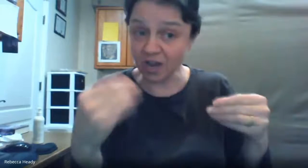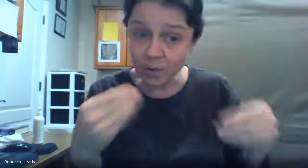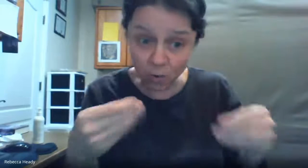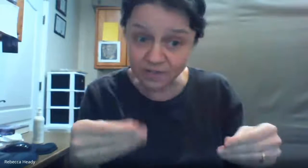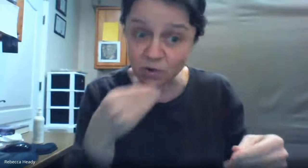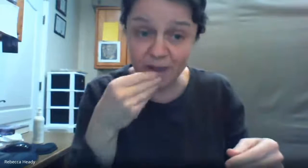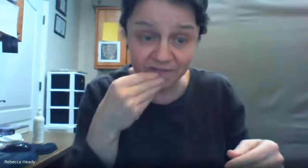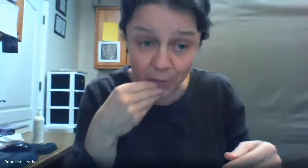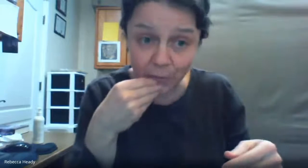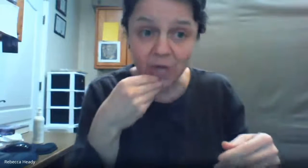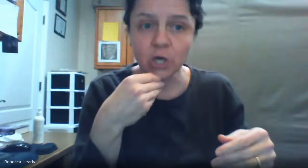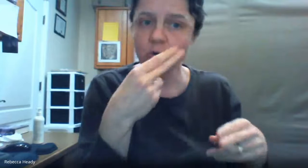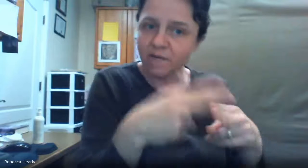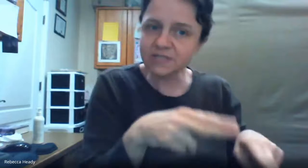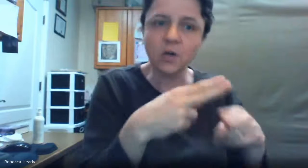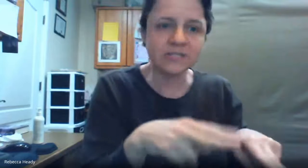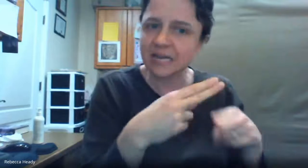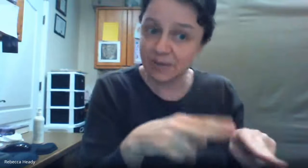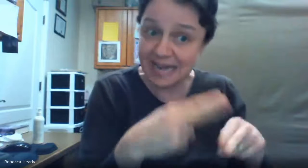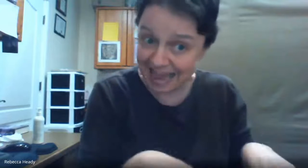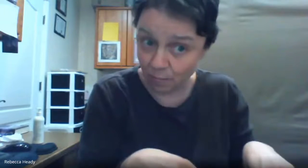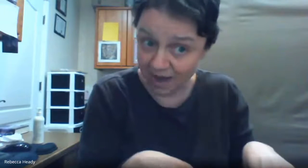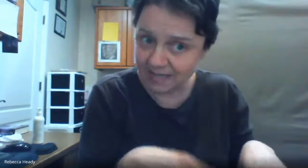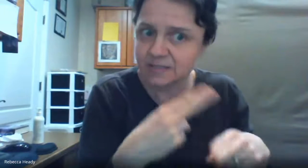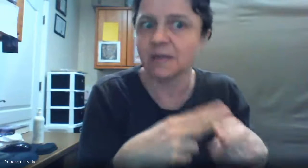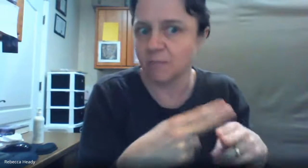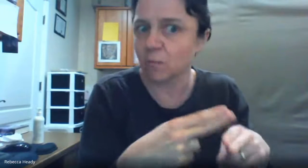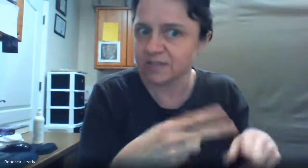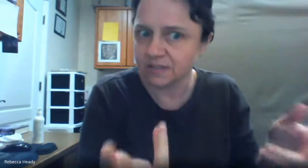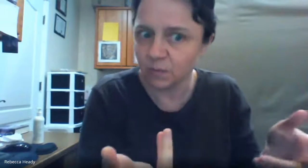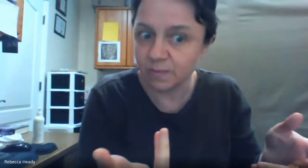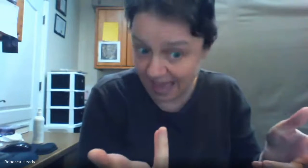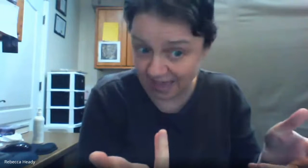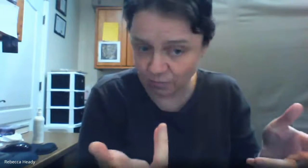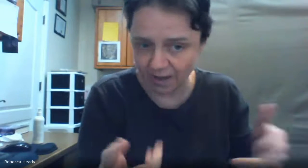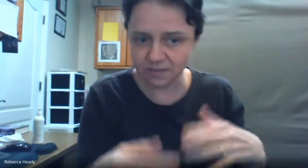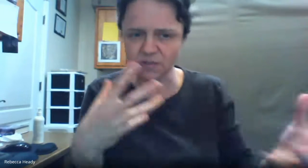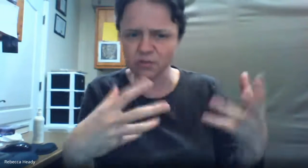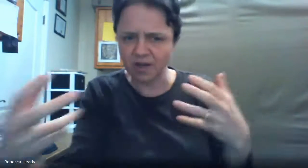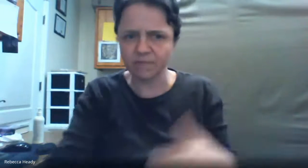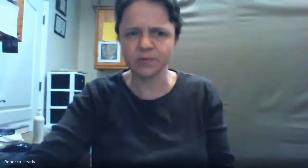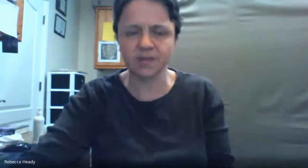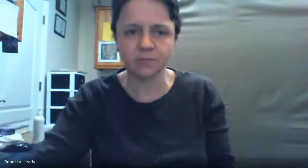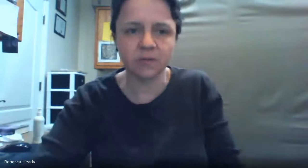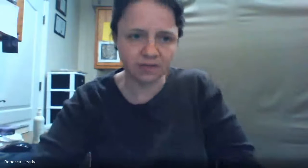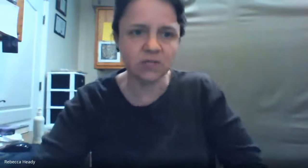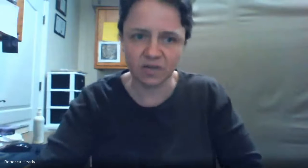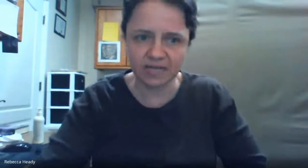talking about going to the store to buy food, you obviously know it's not going to be name, right? It's going to make more sense that it would be egg, right? So there's a lot of those types of things that you can